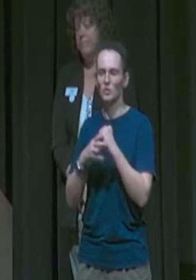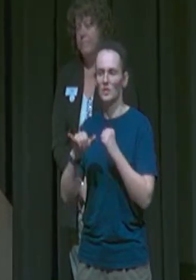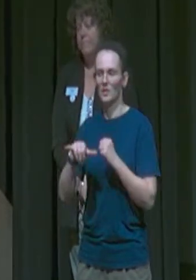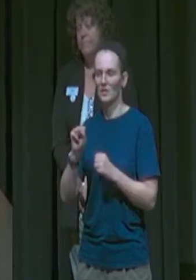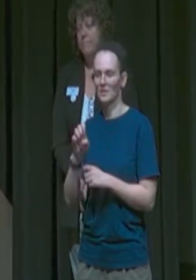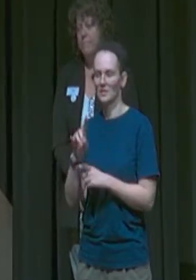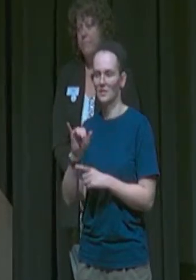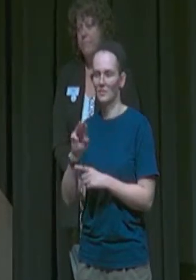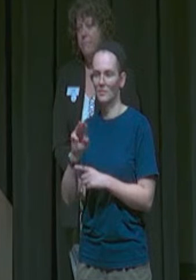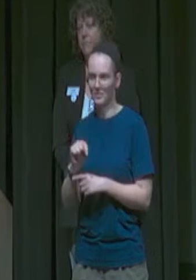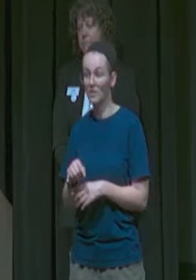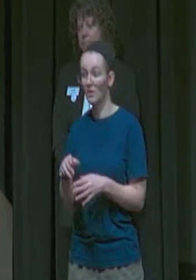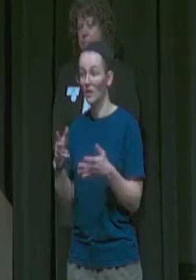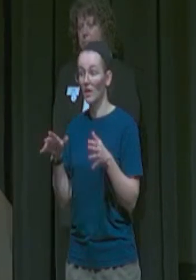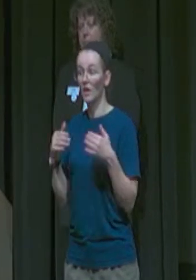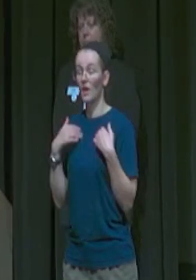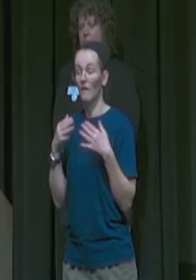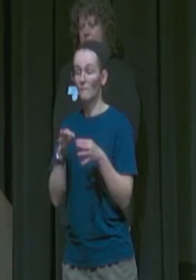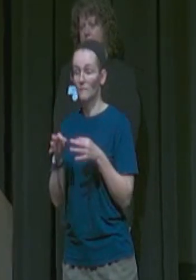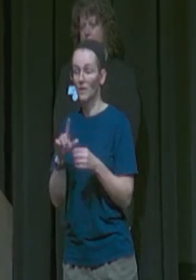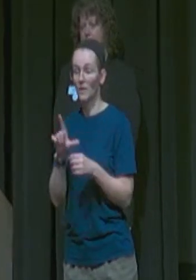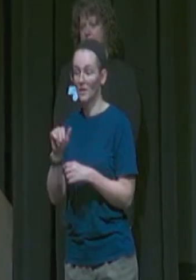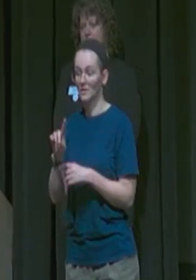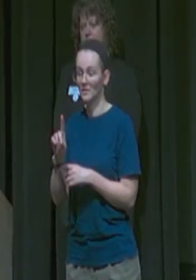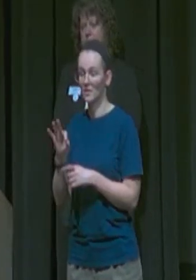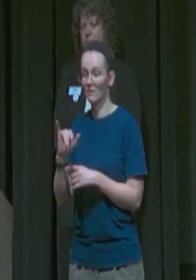And since there was a reference to landfills,